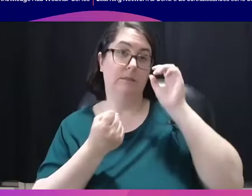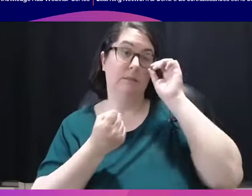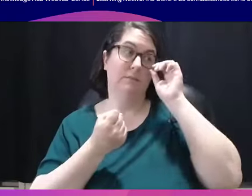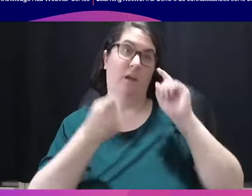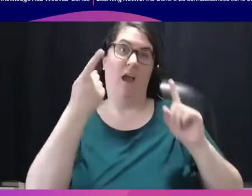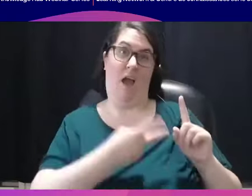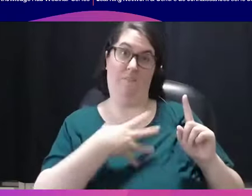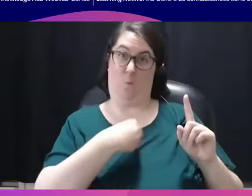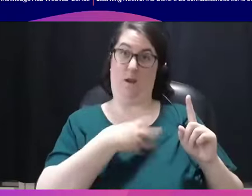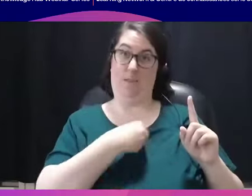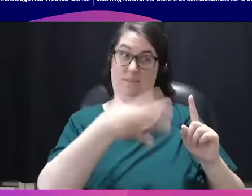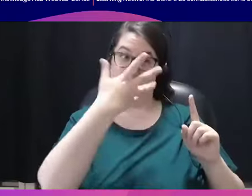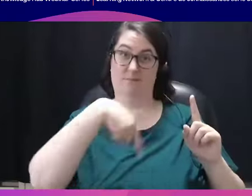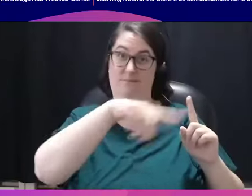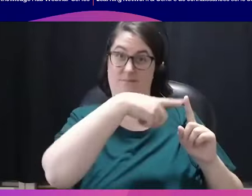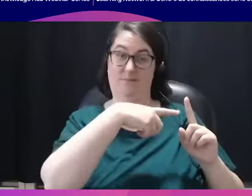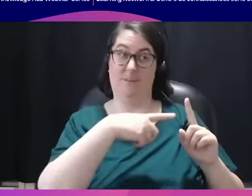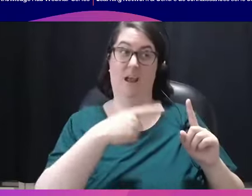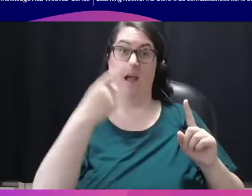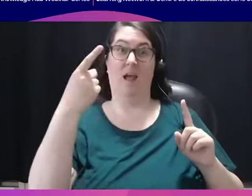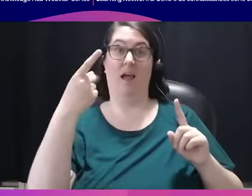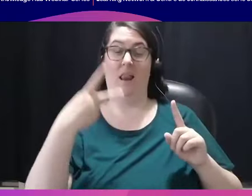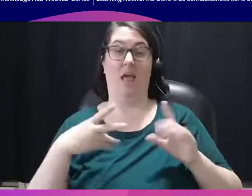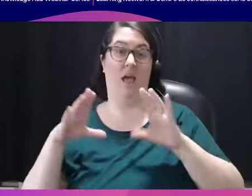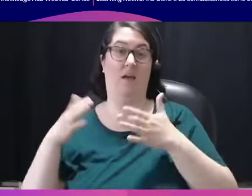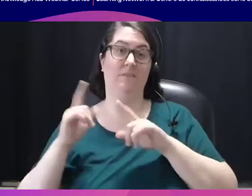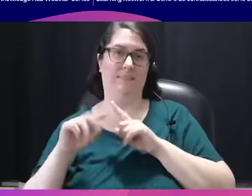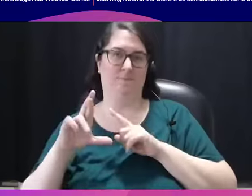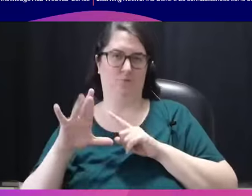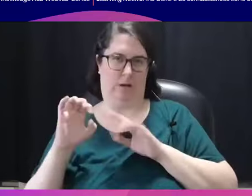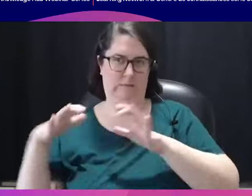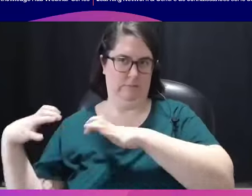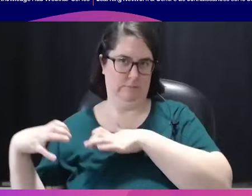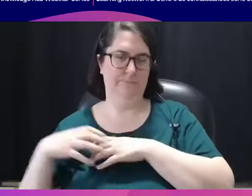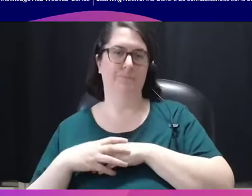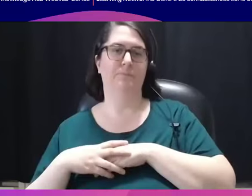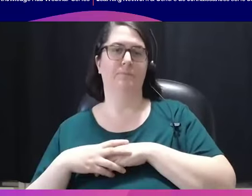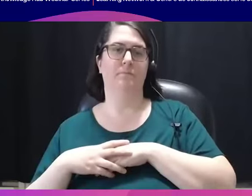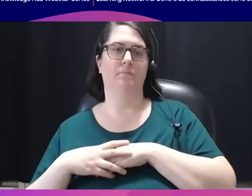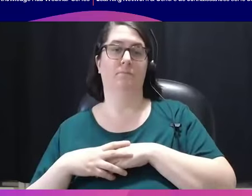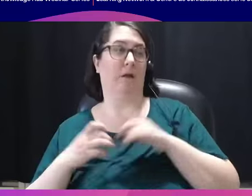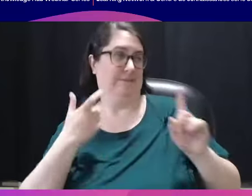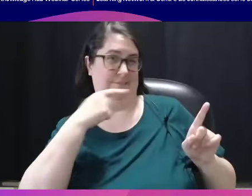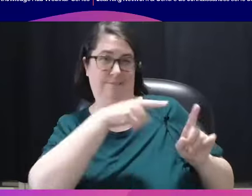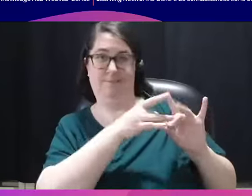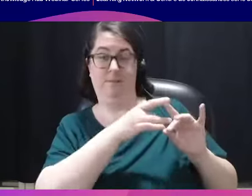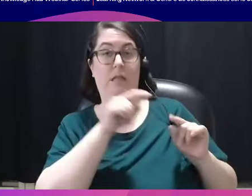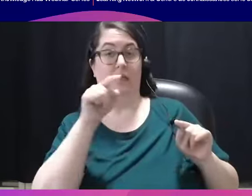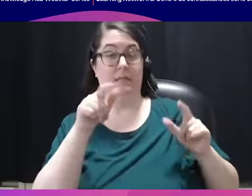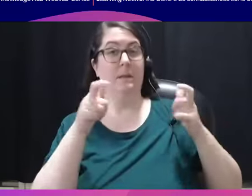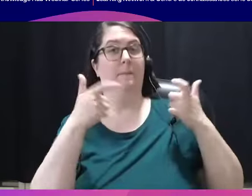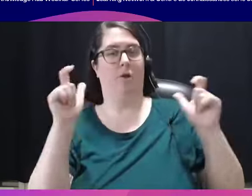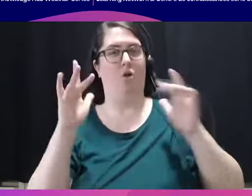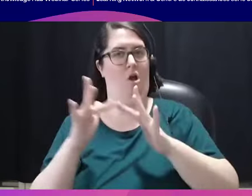and surprisingly, half of them are racialized. That's surprising. But as Esli mentioned, this is largely an